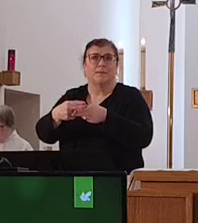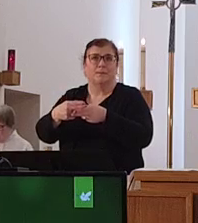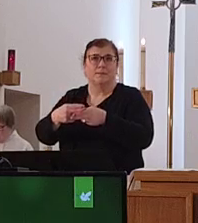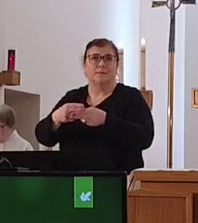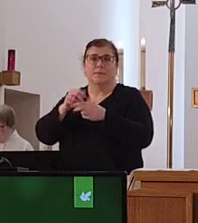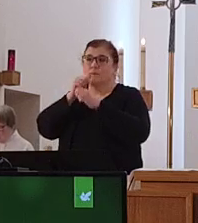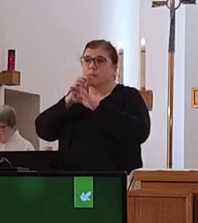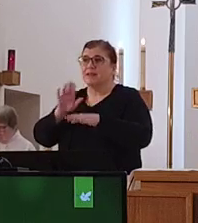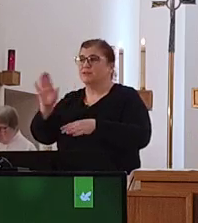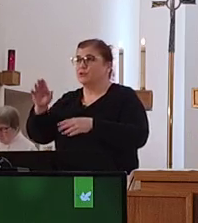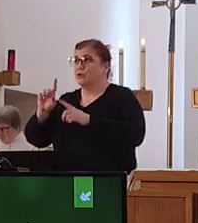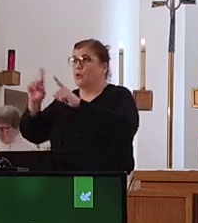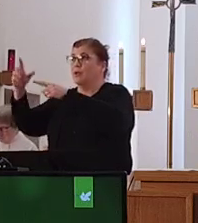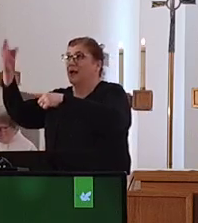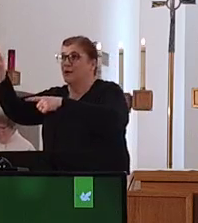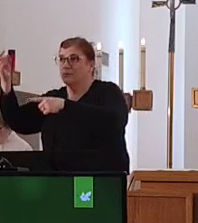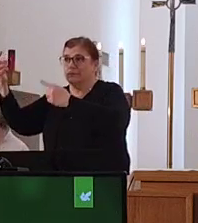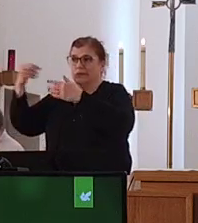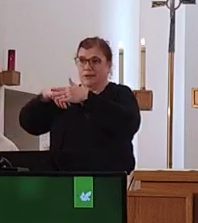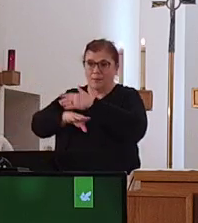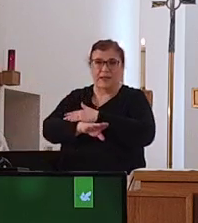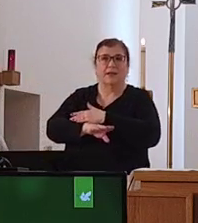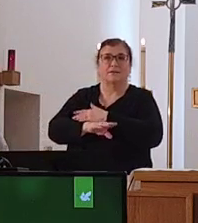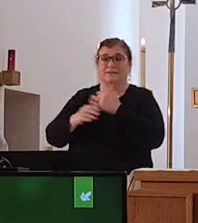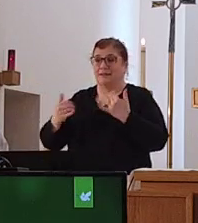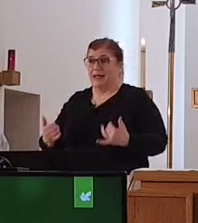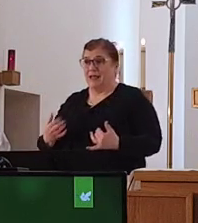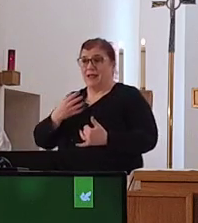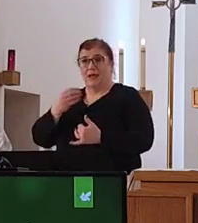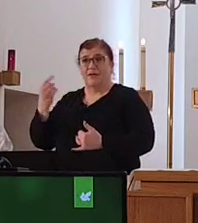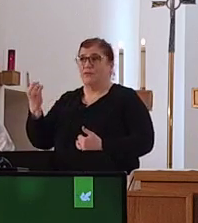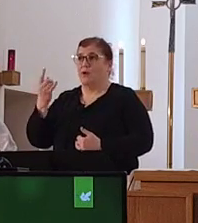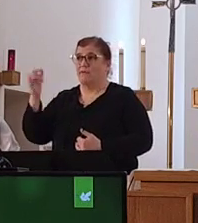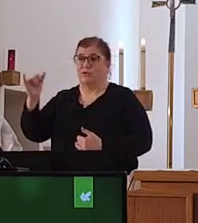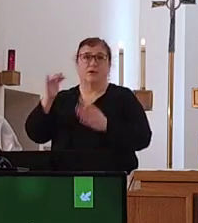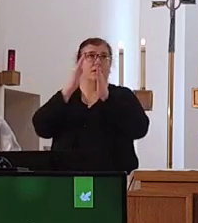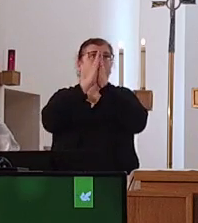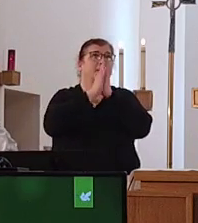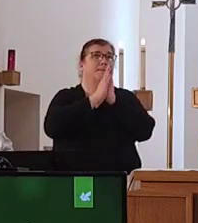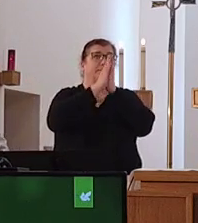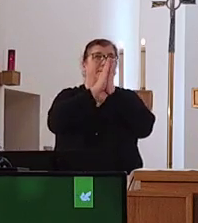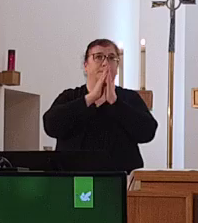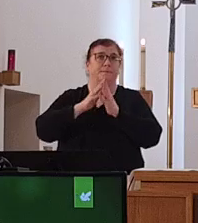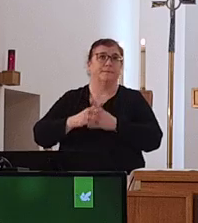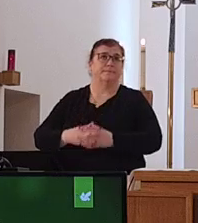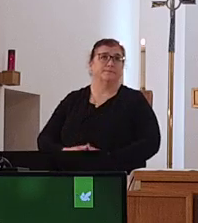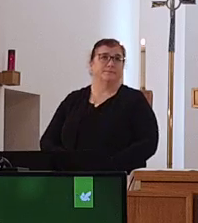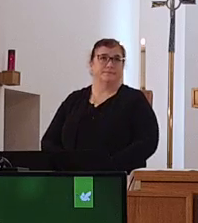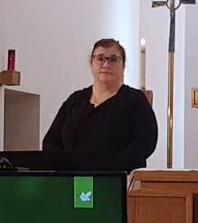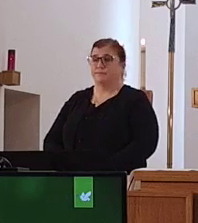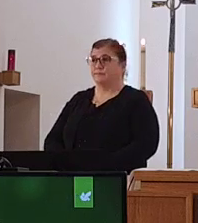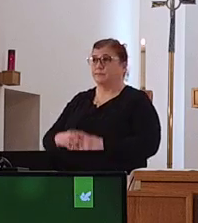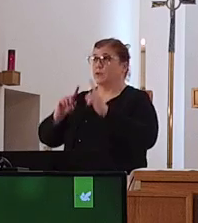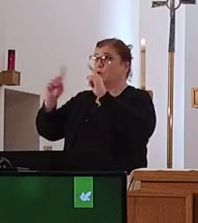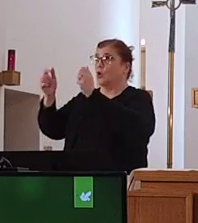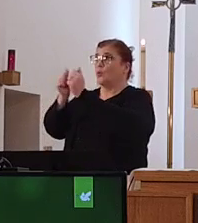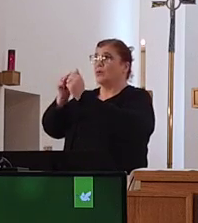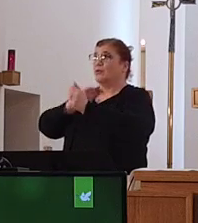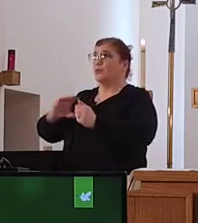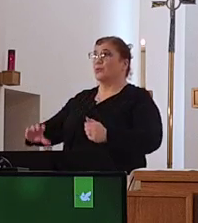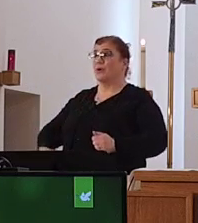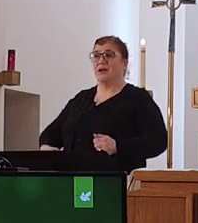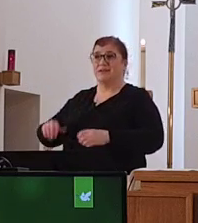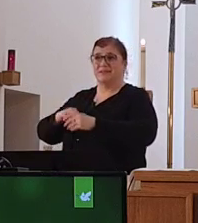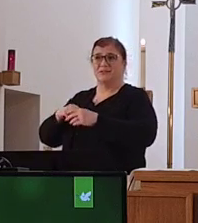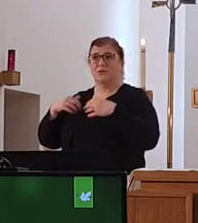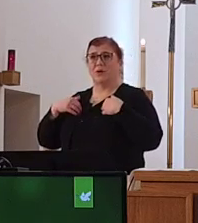your going out and your coming in, today and forever. Amen. Go with Christ into